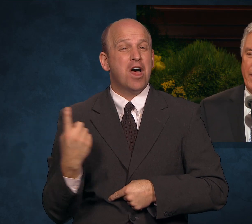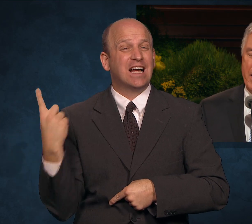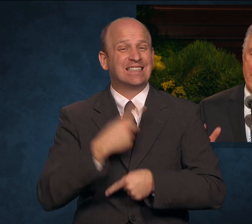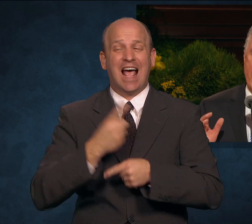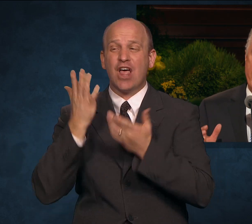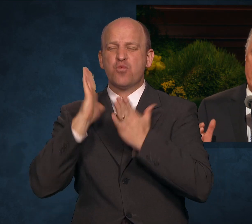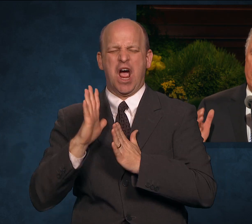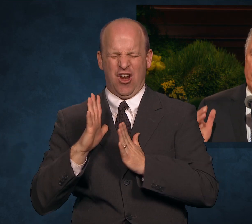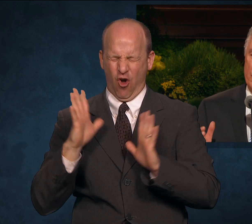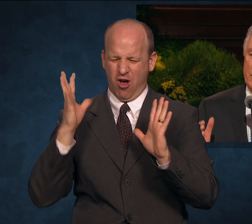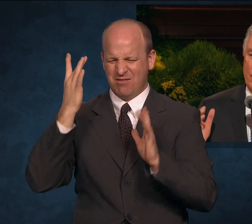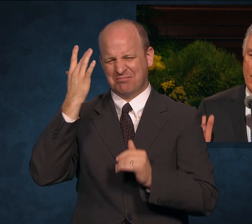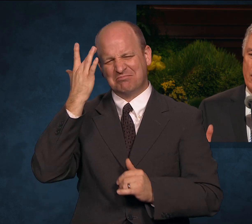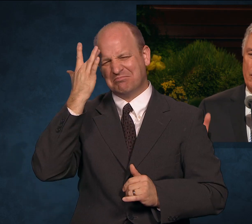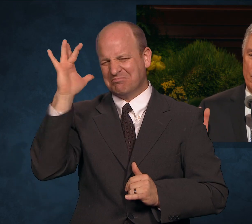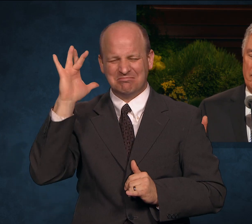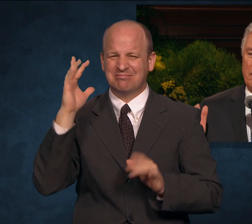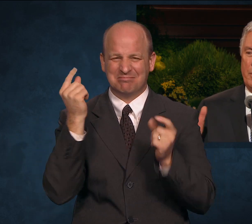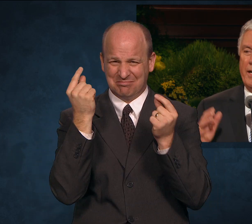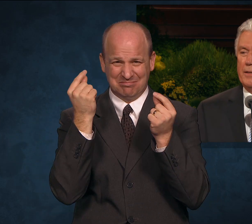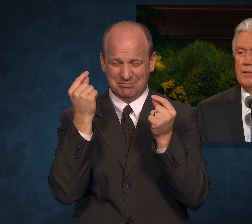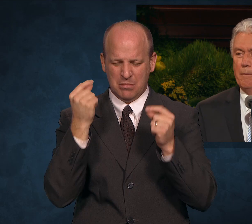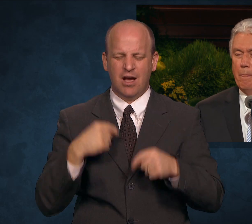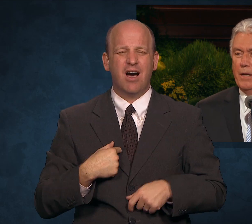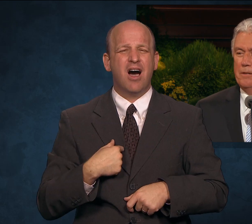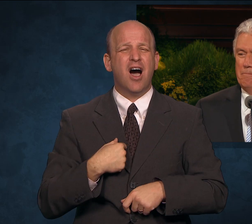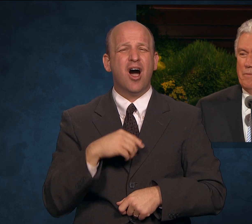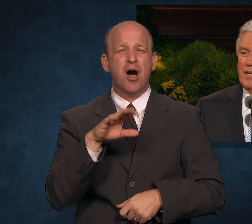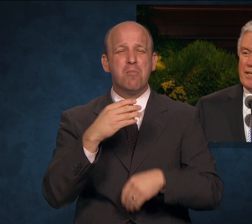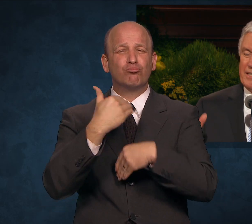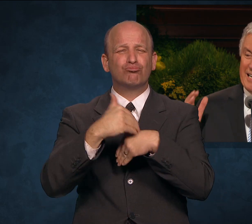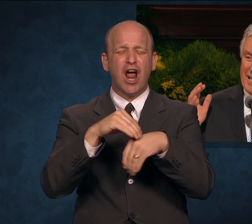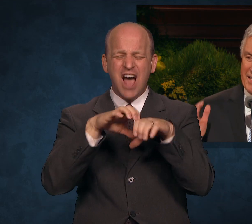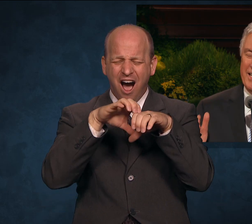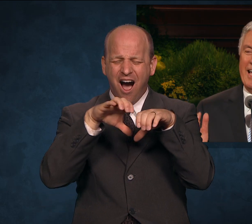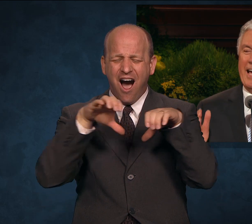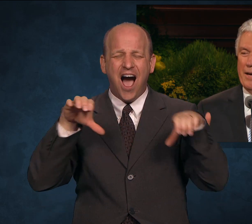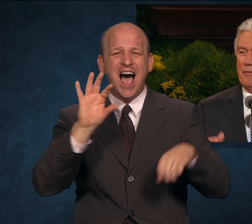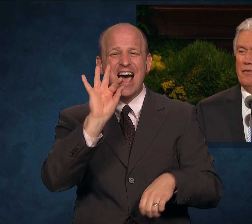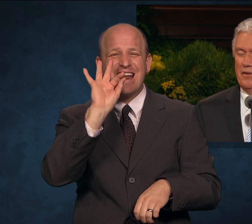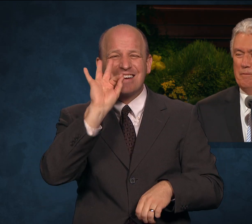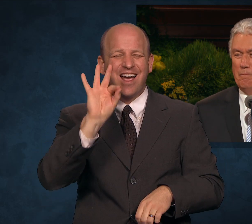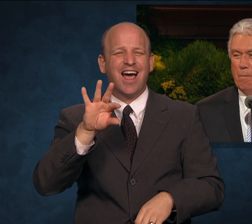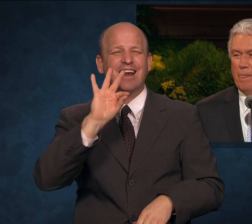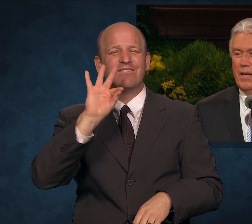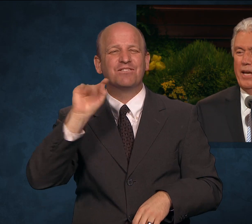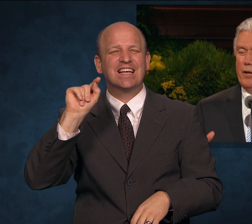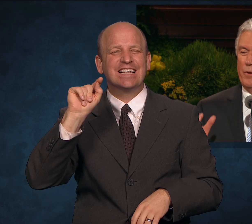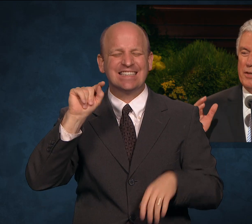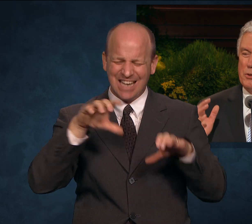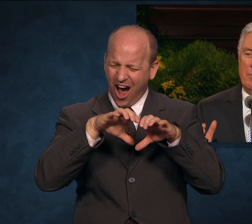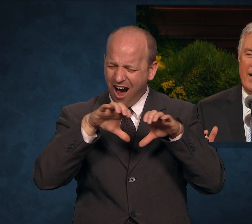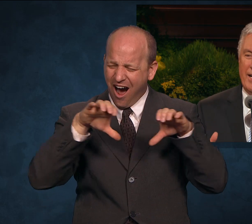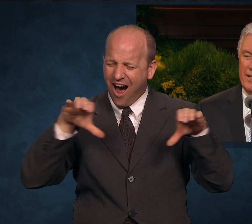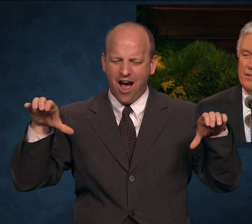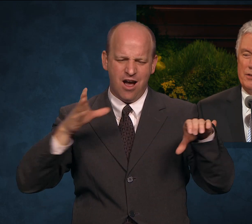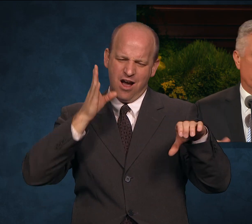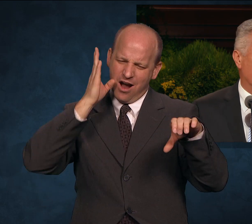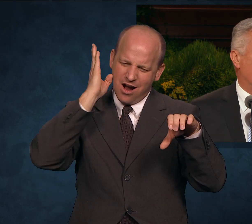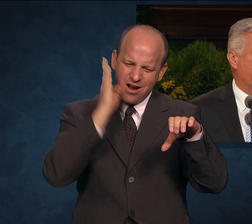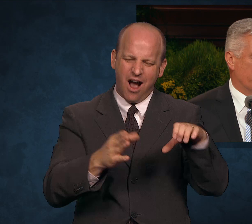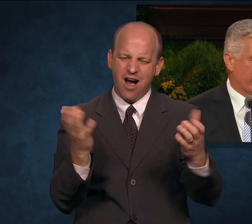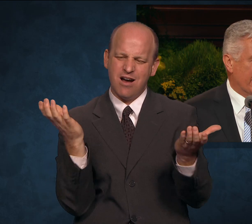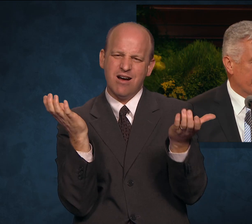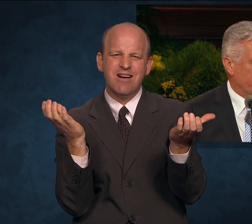took a 9t long loaf of bread cut it in half and with a smile